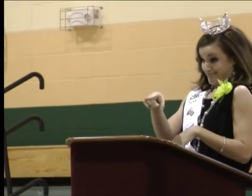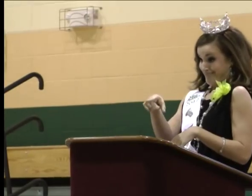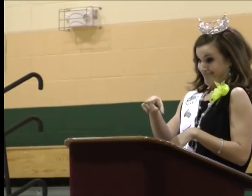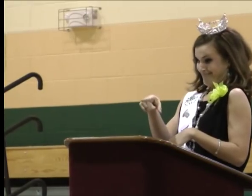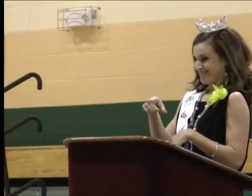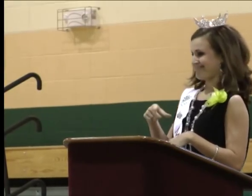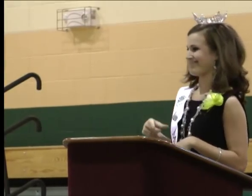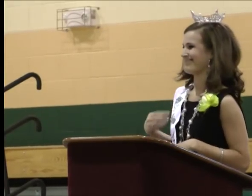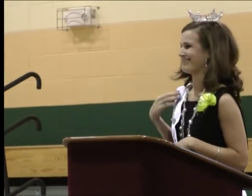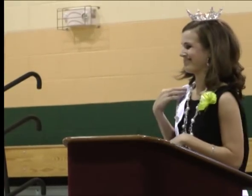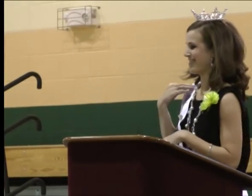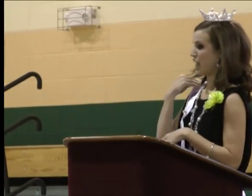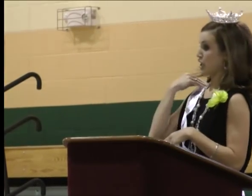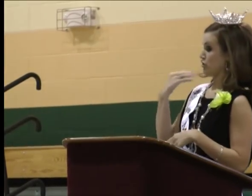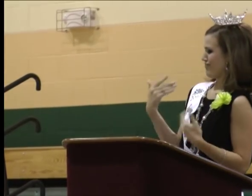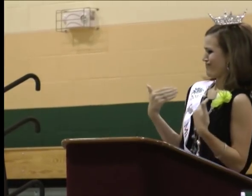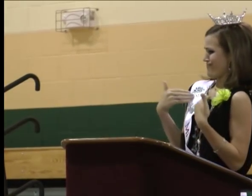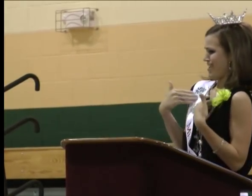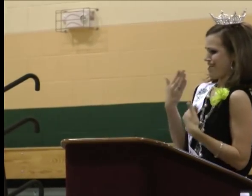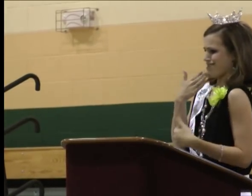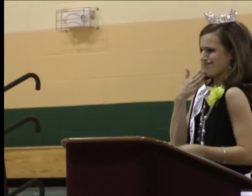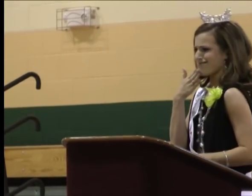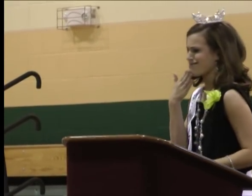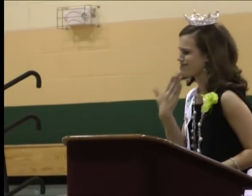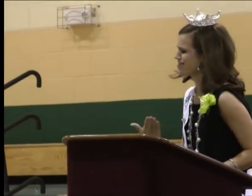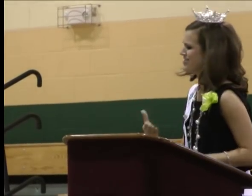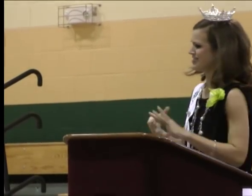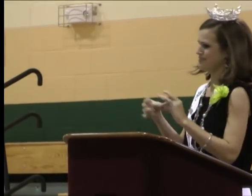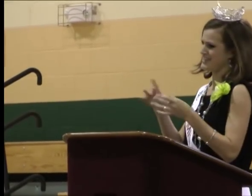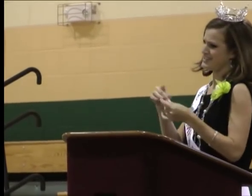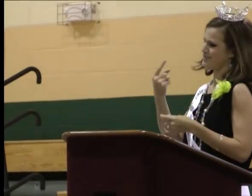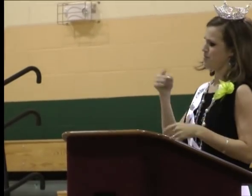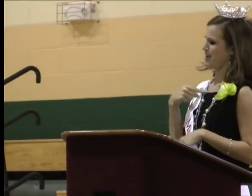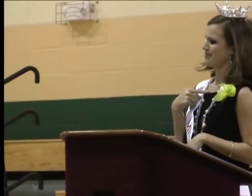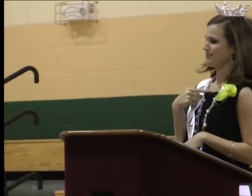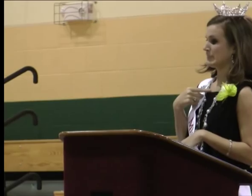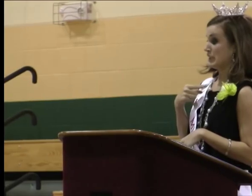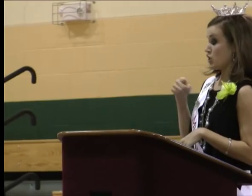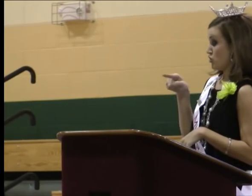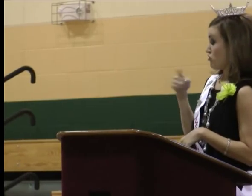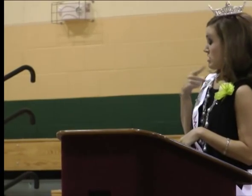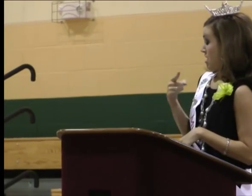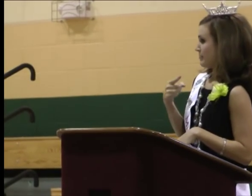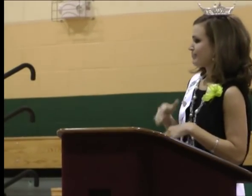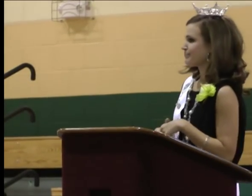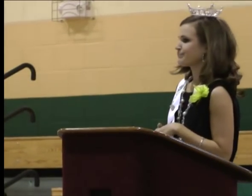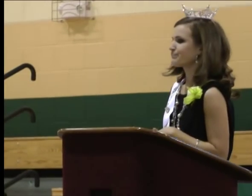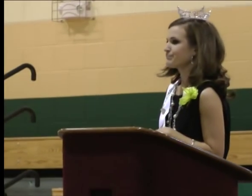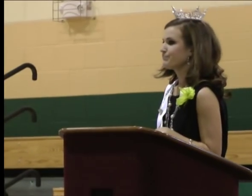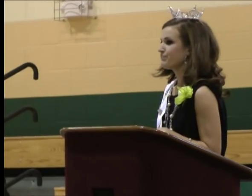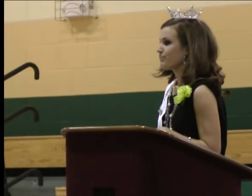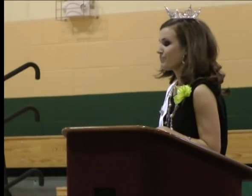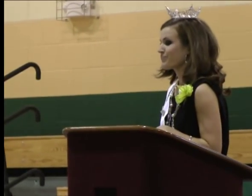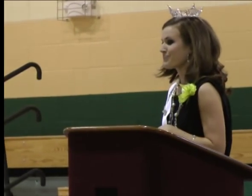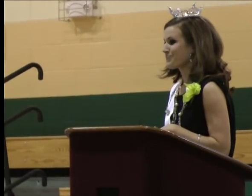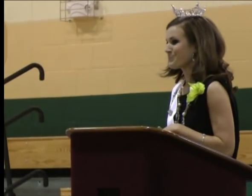Principal Jackson gave a fantastic message.